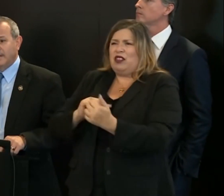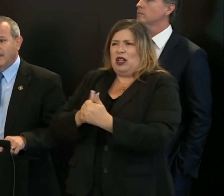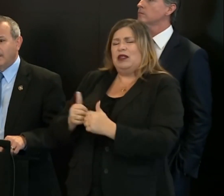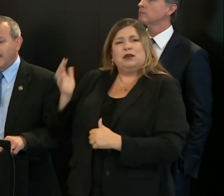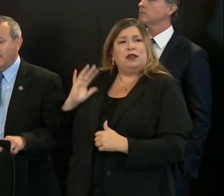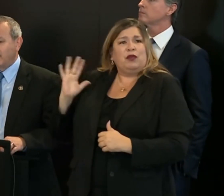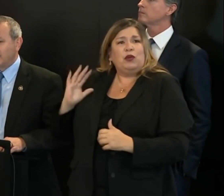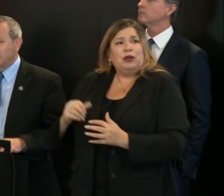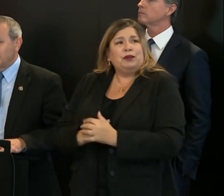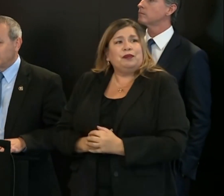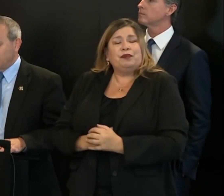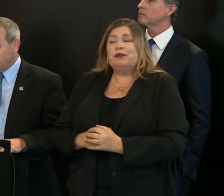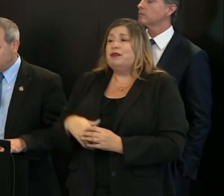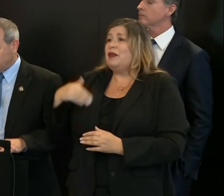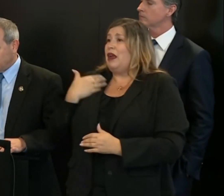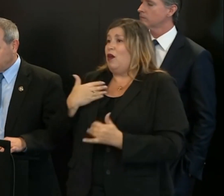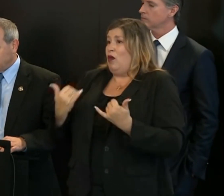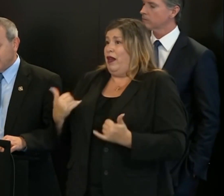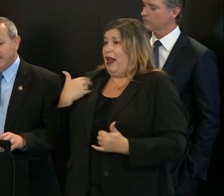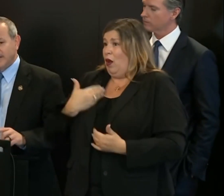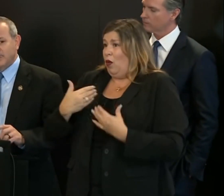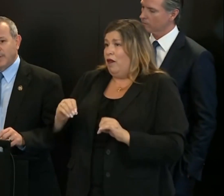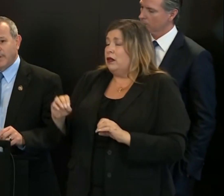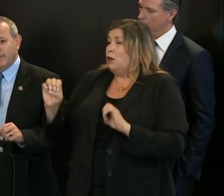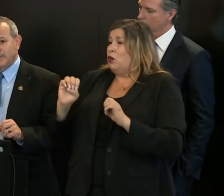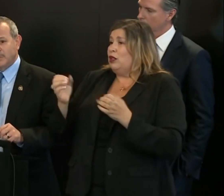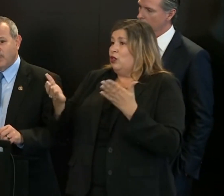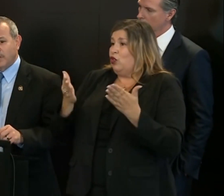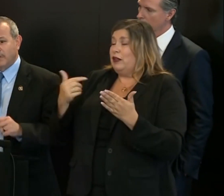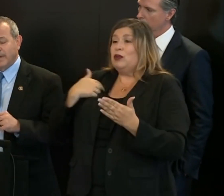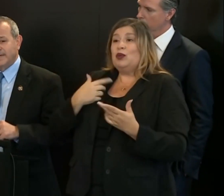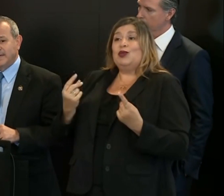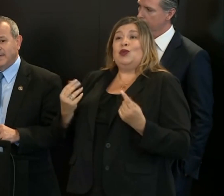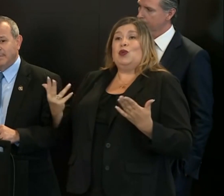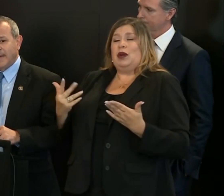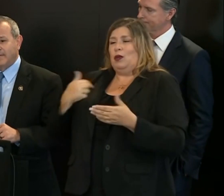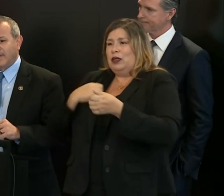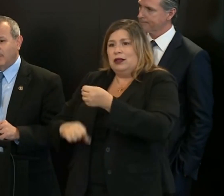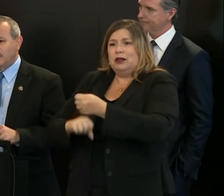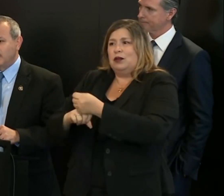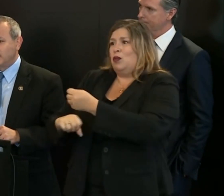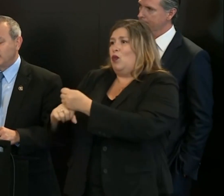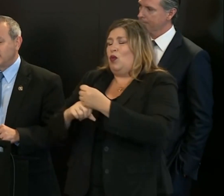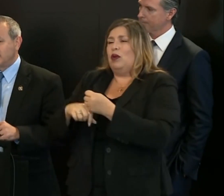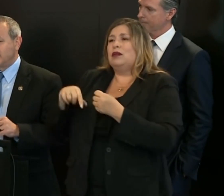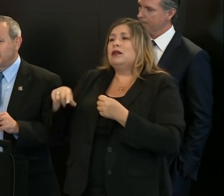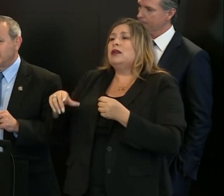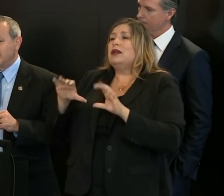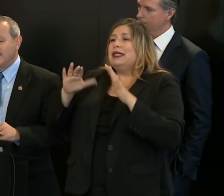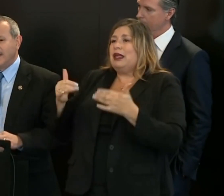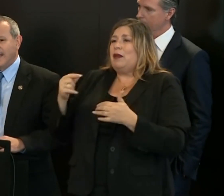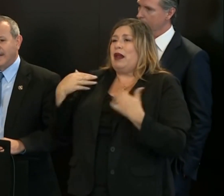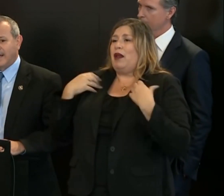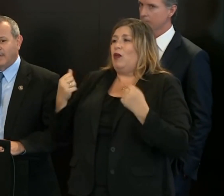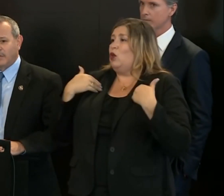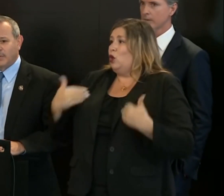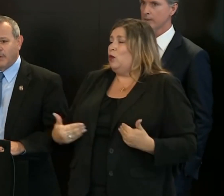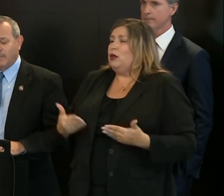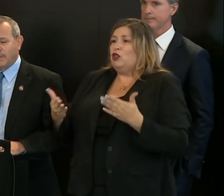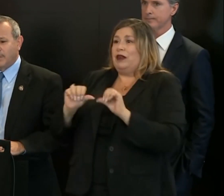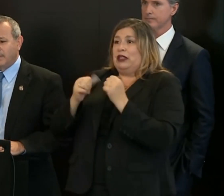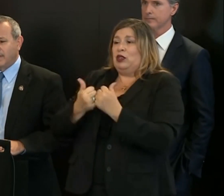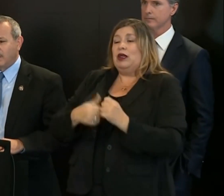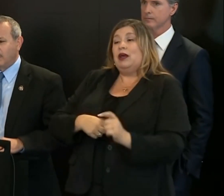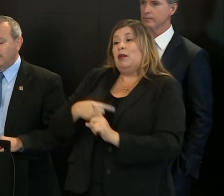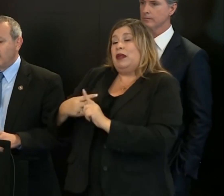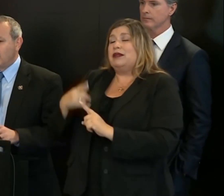Currently, my office, the Office of Emergency Services, is primarily supporting the great team at the Health and Human Services Agency and California